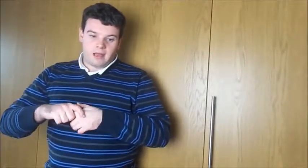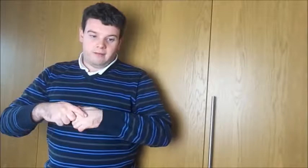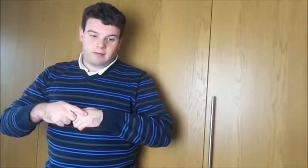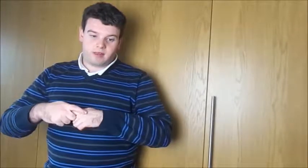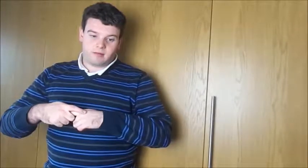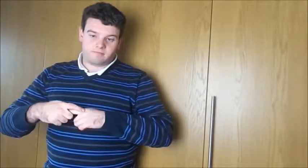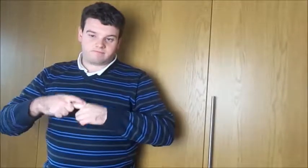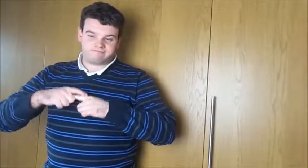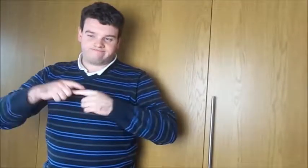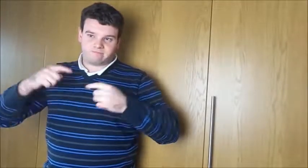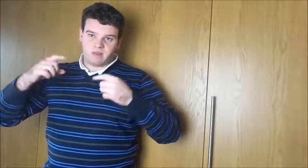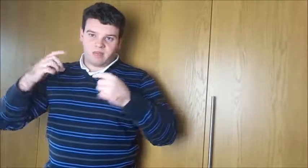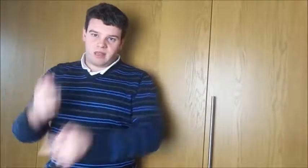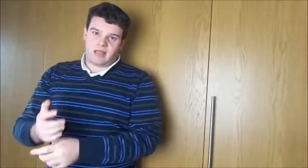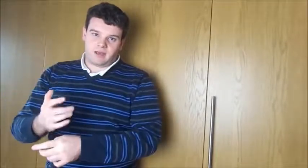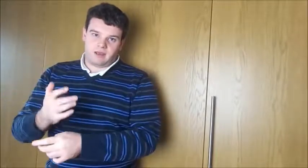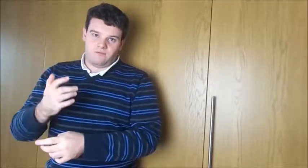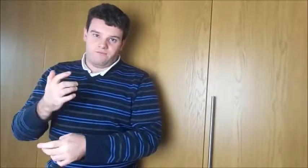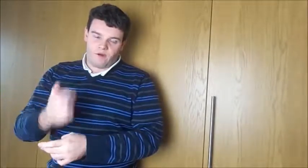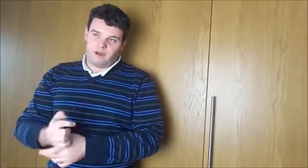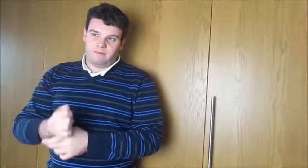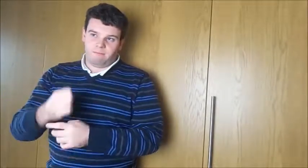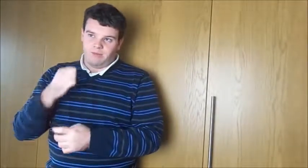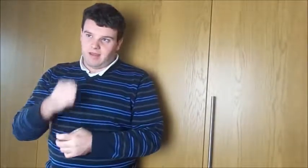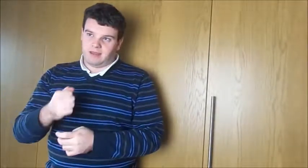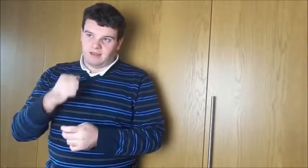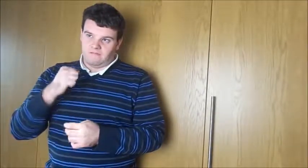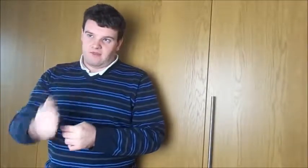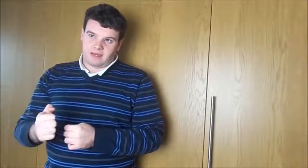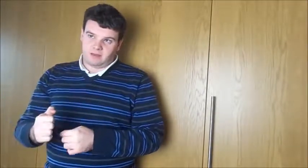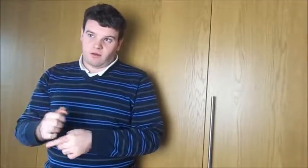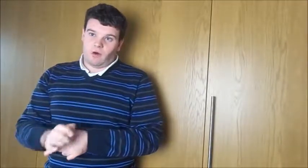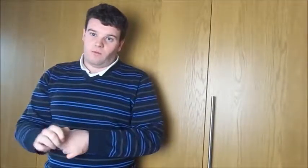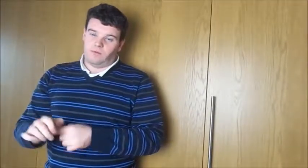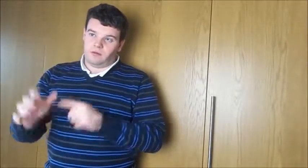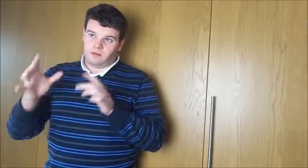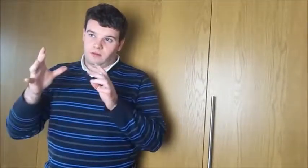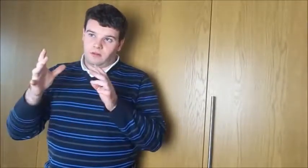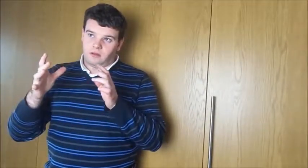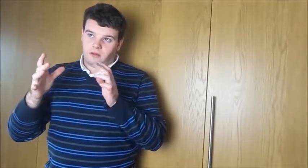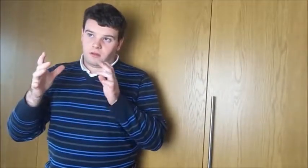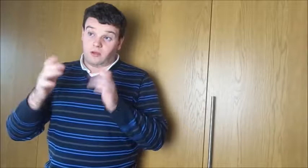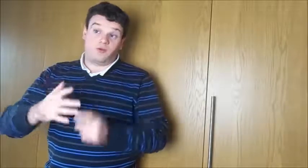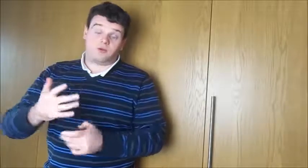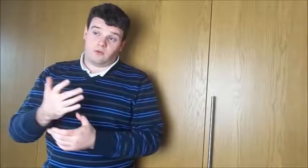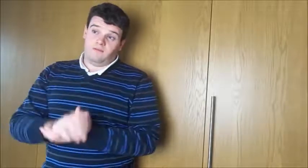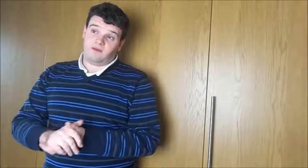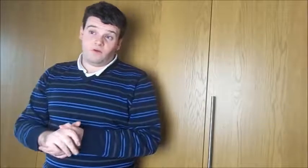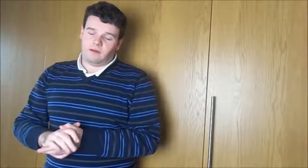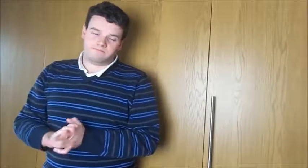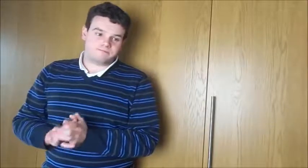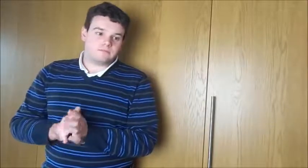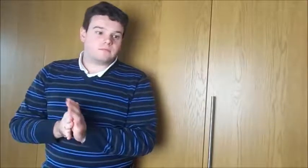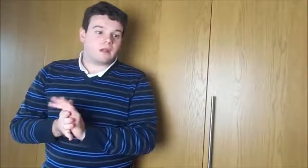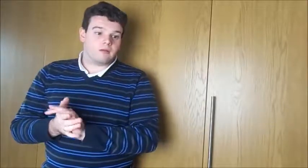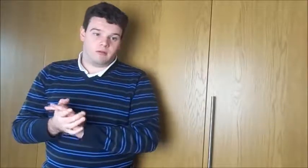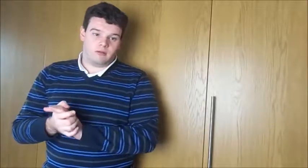And this had a very big effect on her daughter, Queen Victoria, because